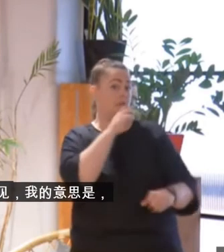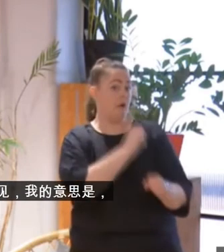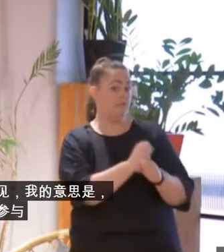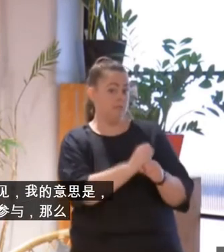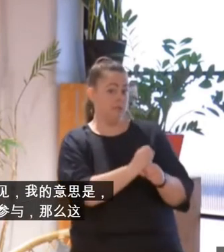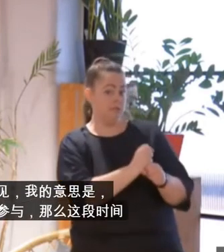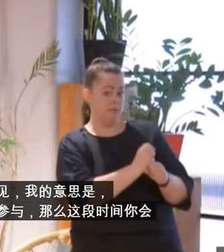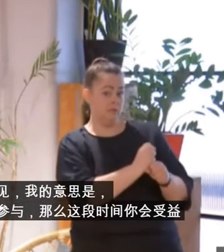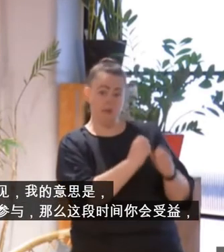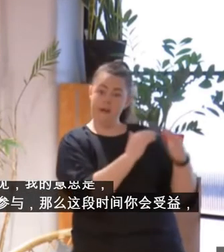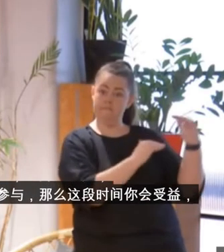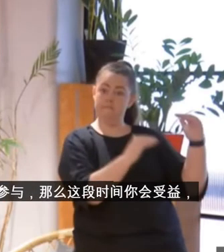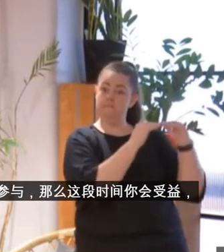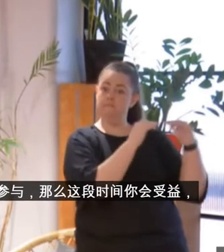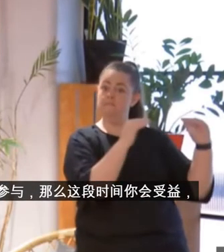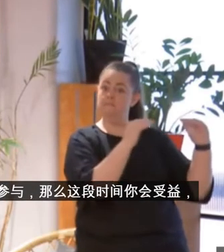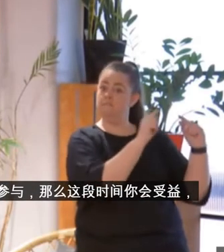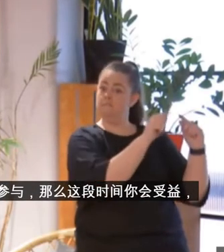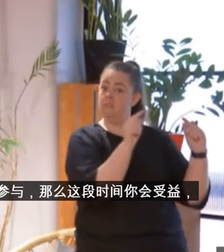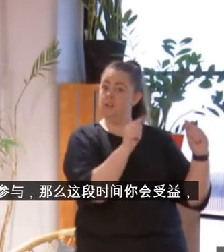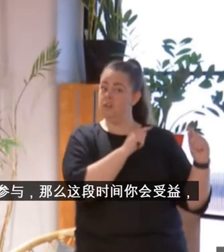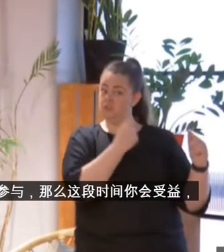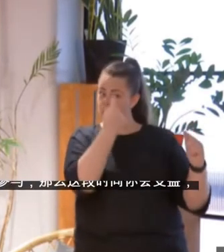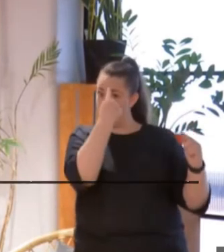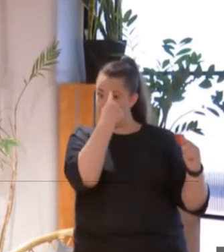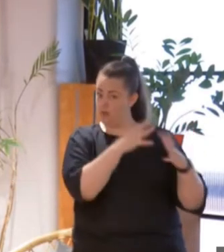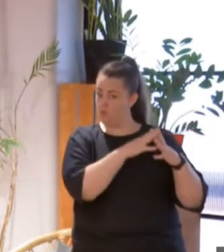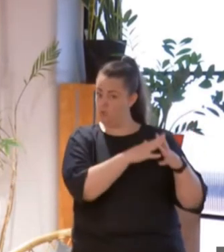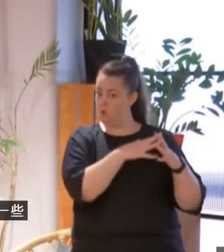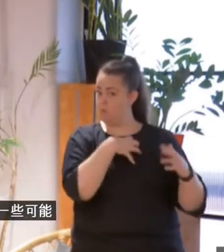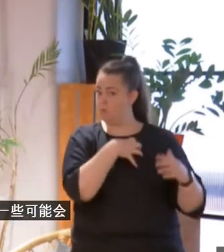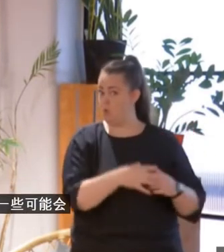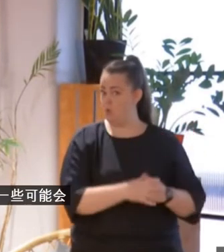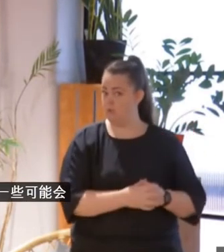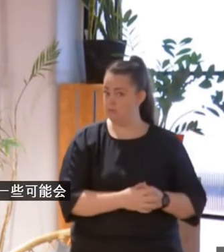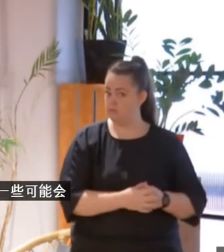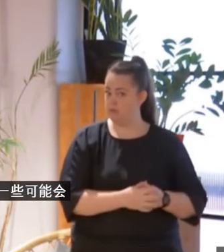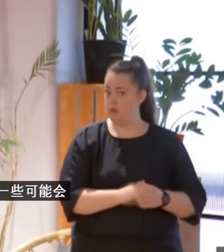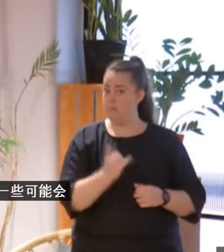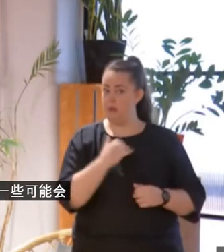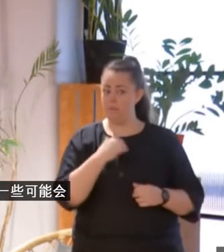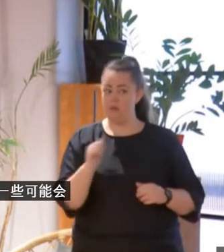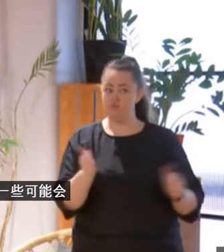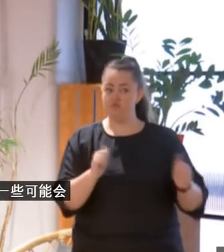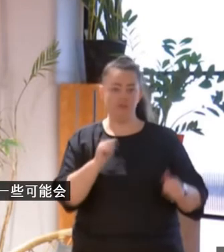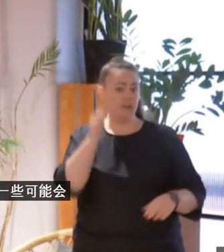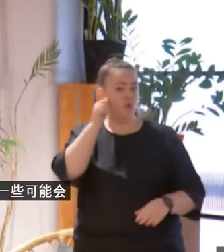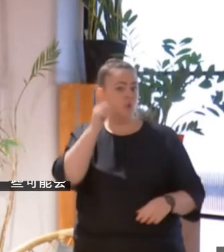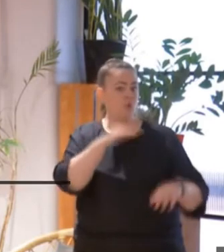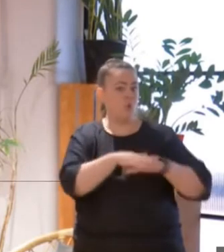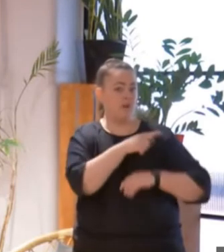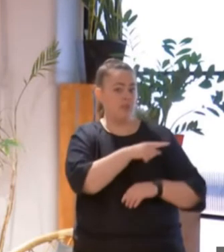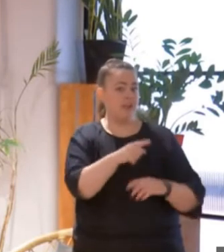it have benefited you over this time if there had been more women at the table? Perhaps some of these solutions could have come earlier.